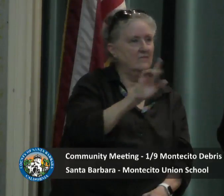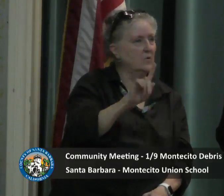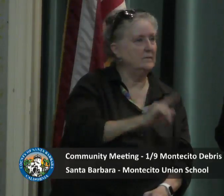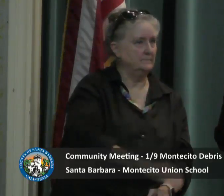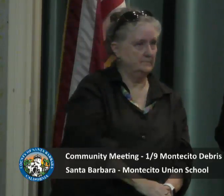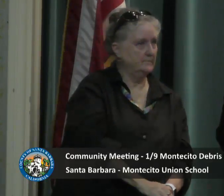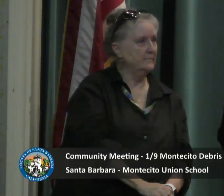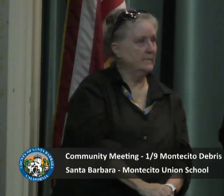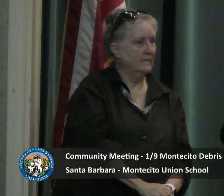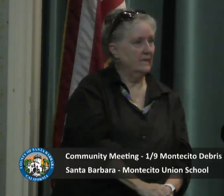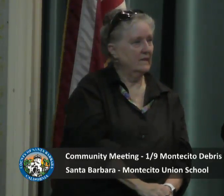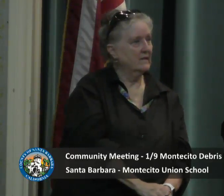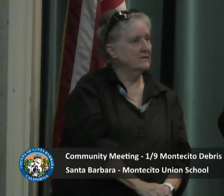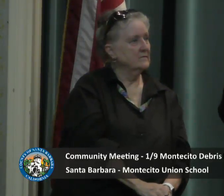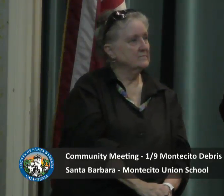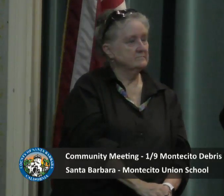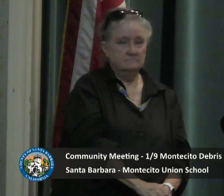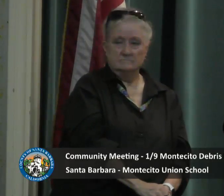833-688-5551.